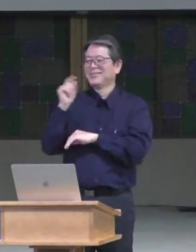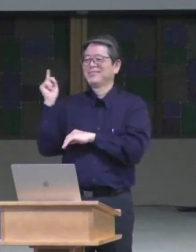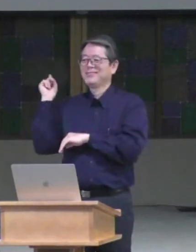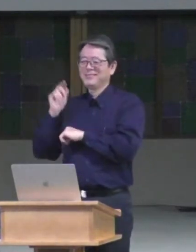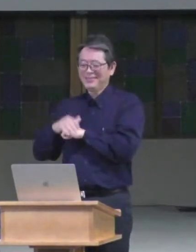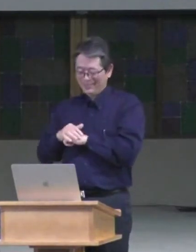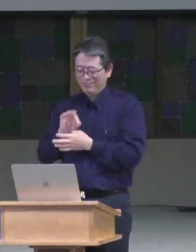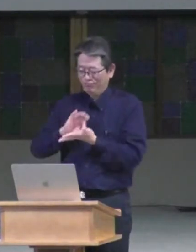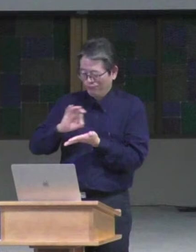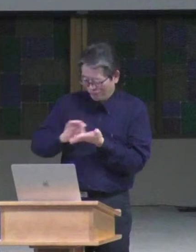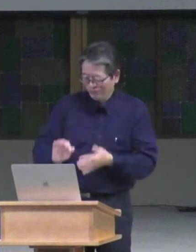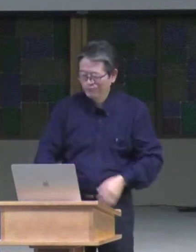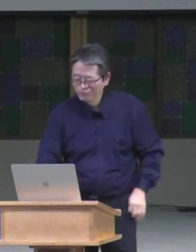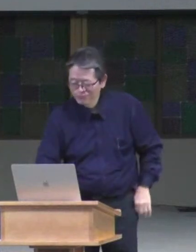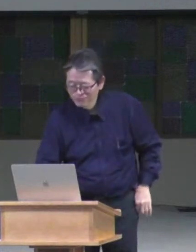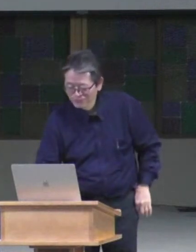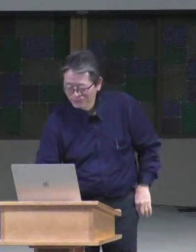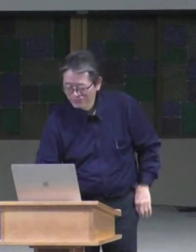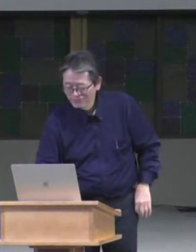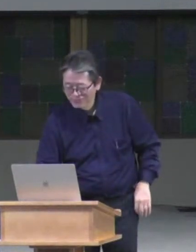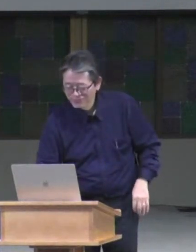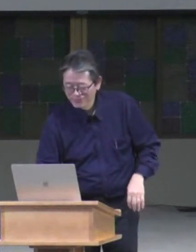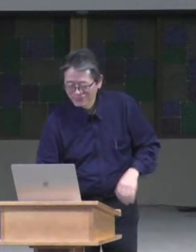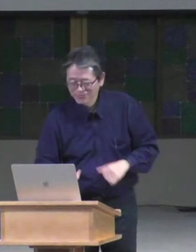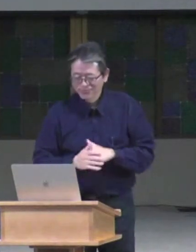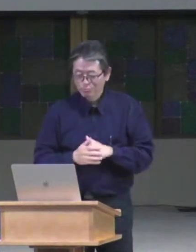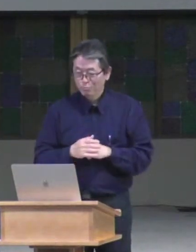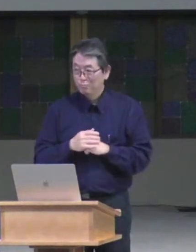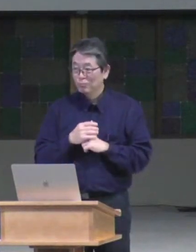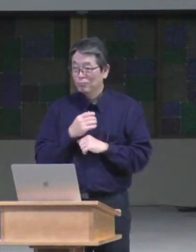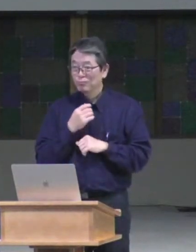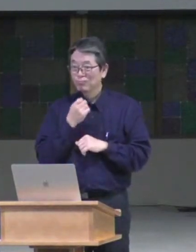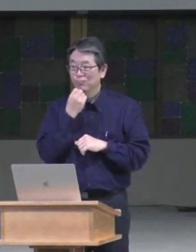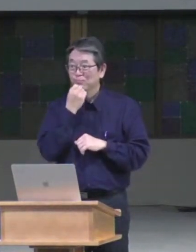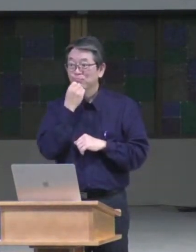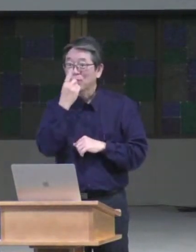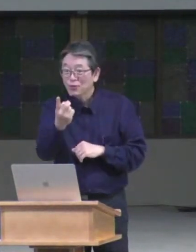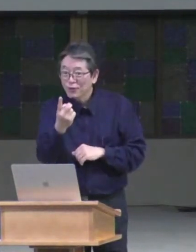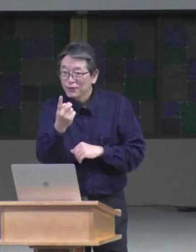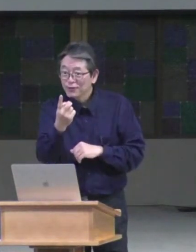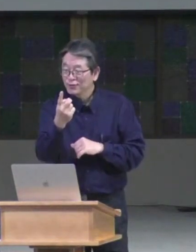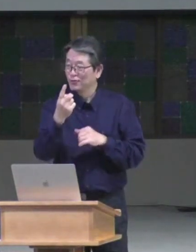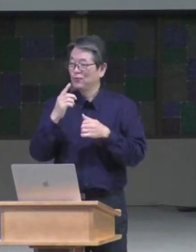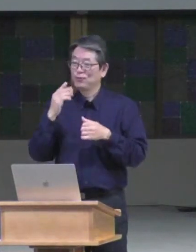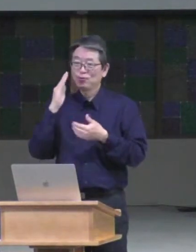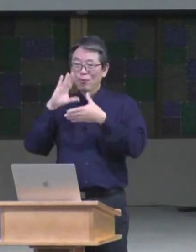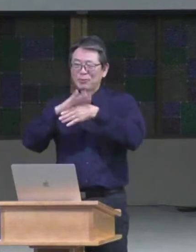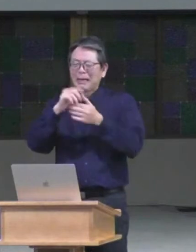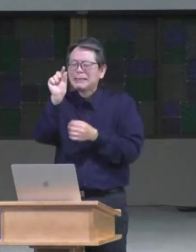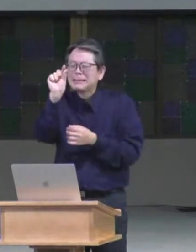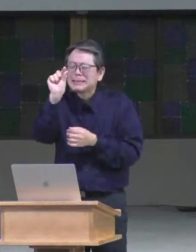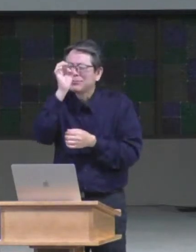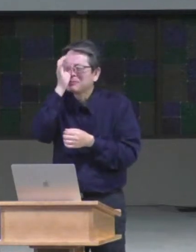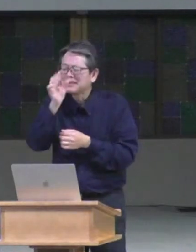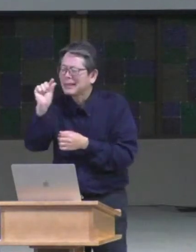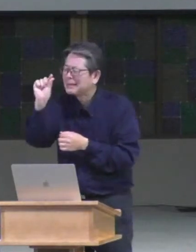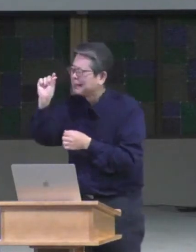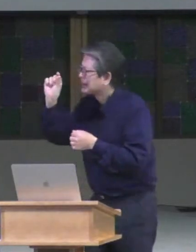show you a bit, talk a bit, show you a bit, talk a bit. So that's what's happening here. There's one more thing. It's a tiny, tiny